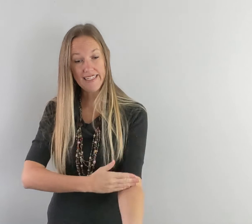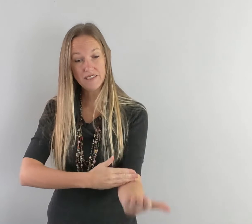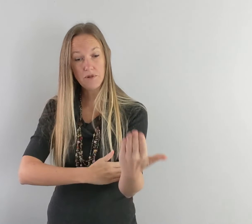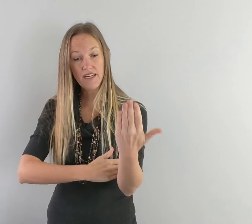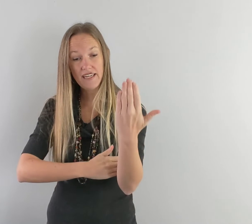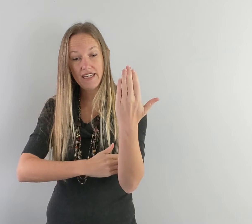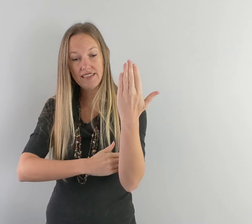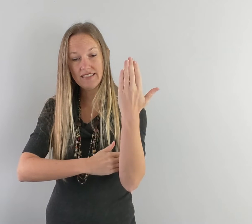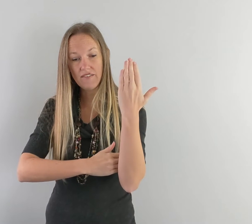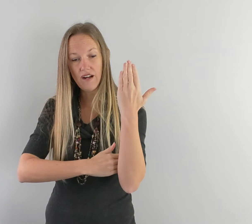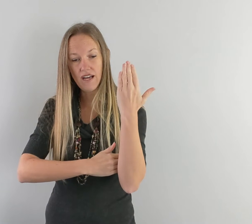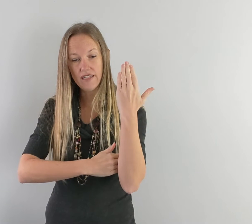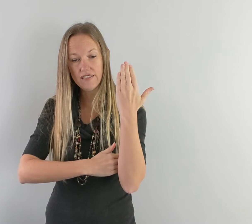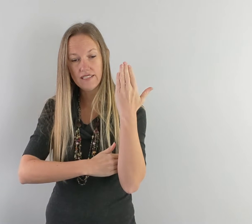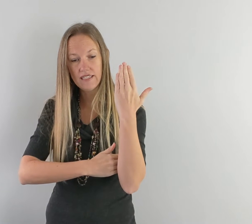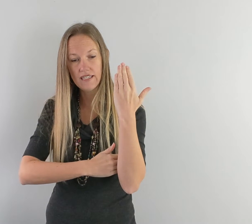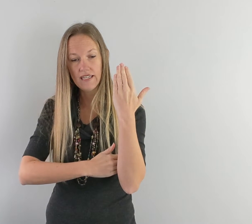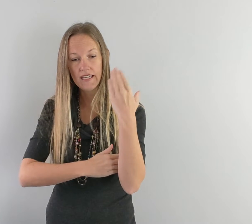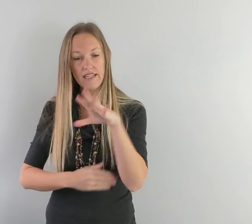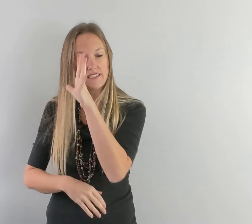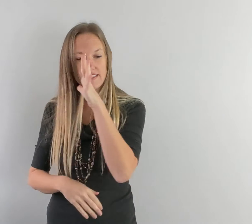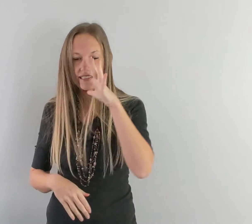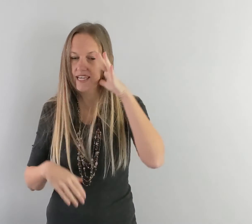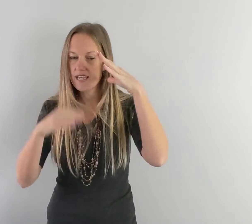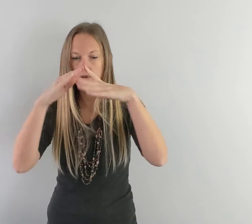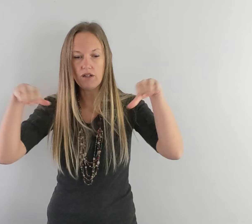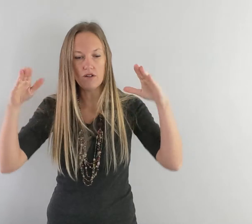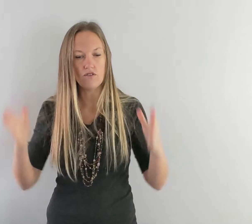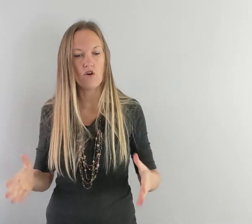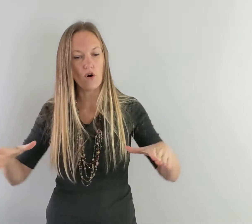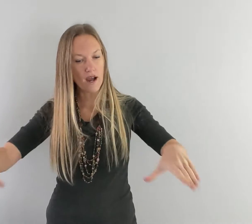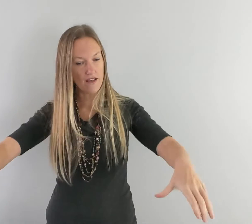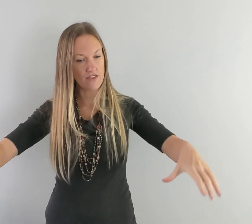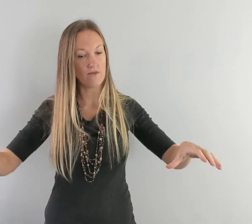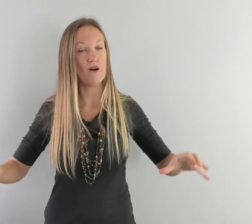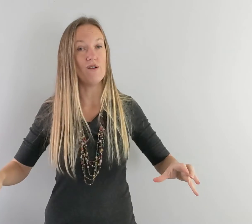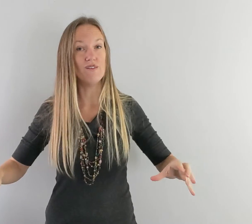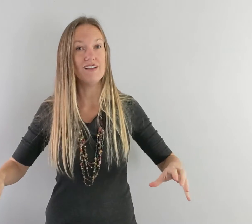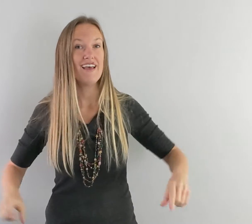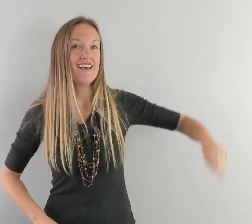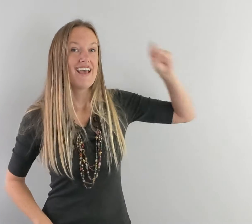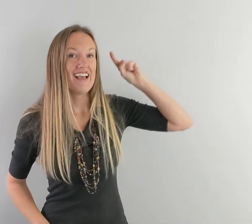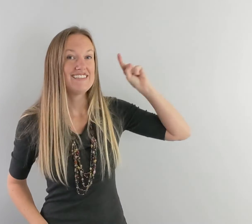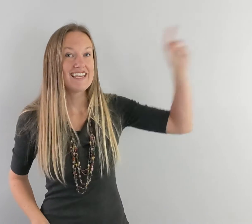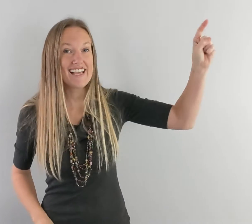Light is breaking, sunrise in a stable for a throne, and